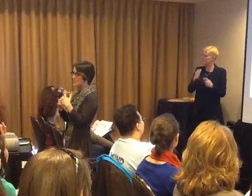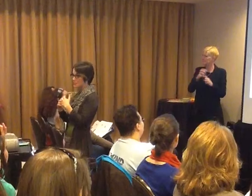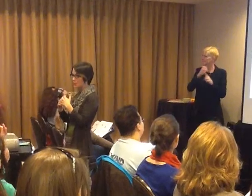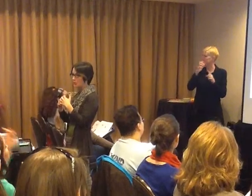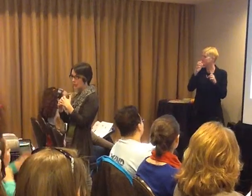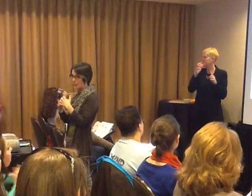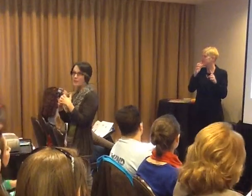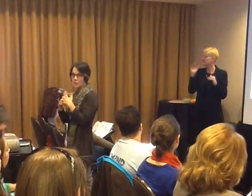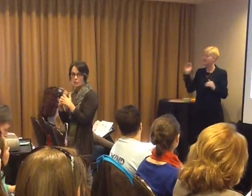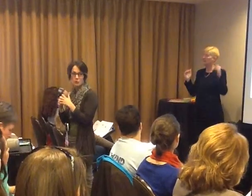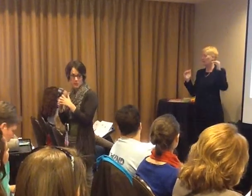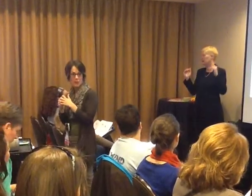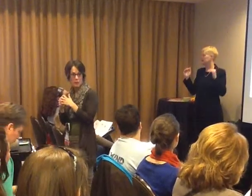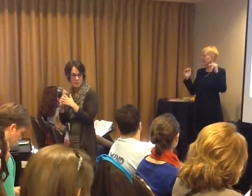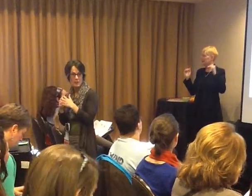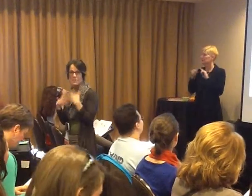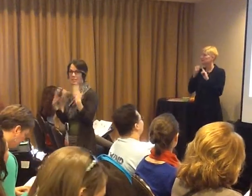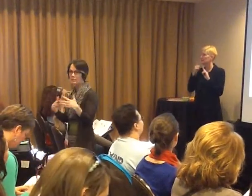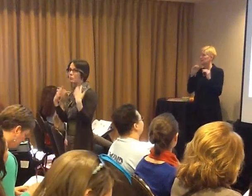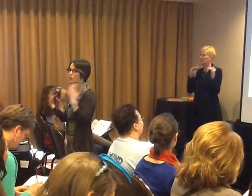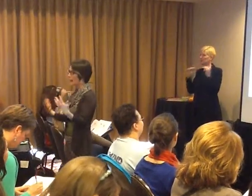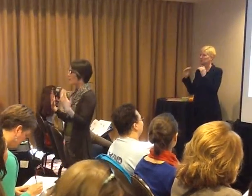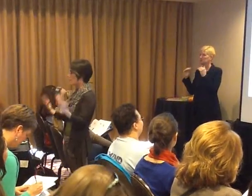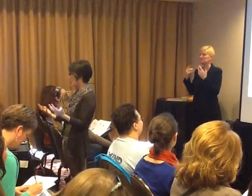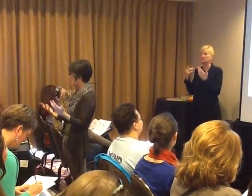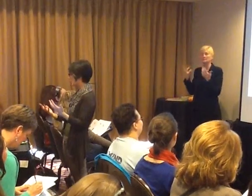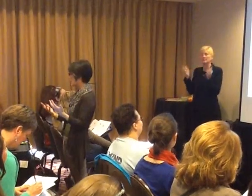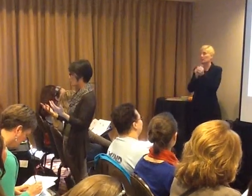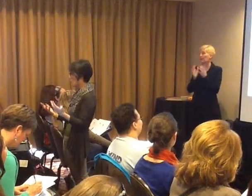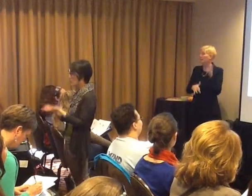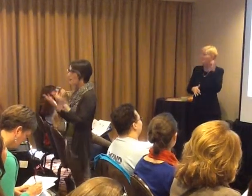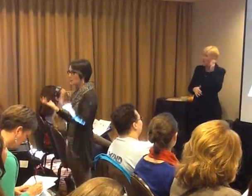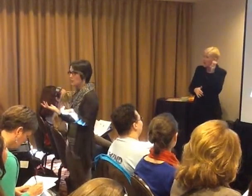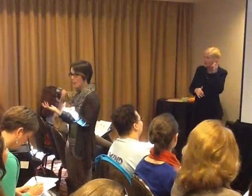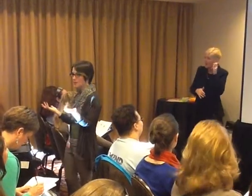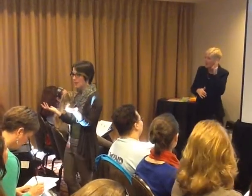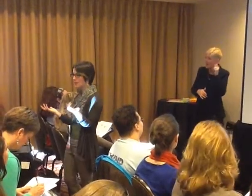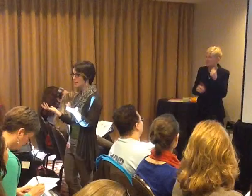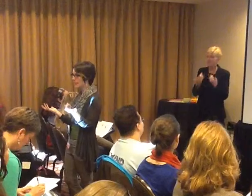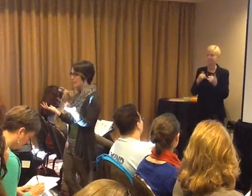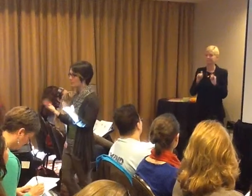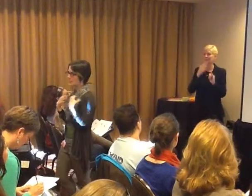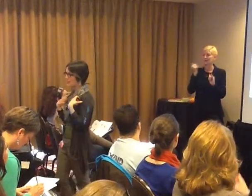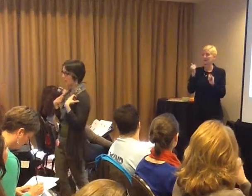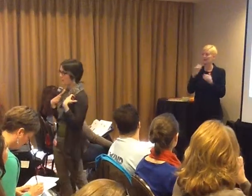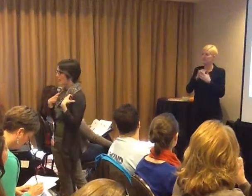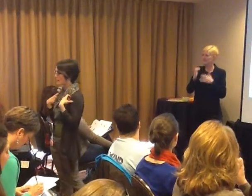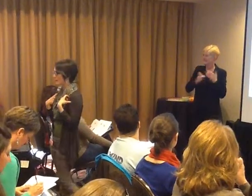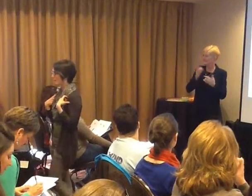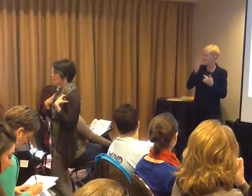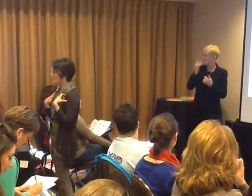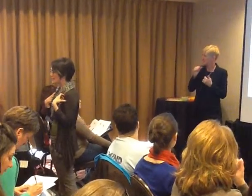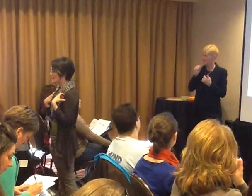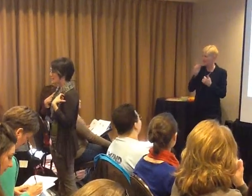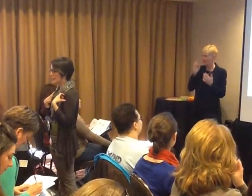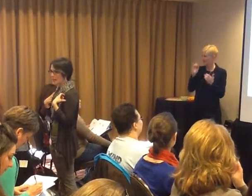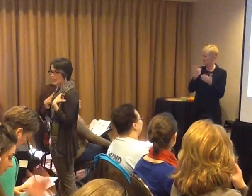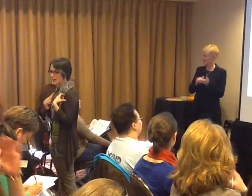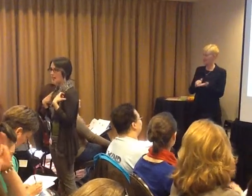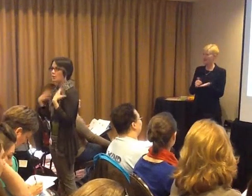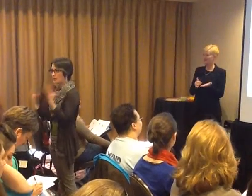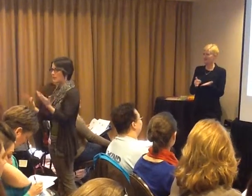perform similarly to their hearing peers, even without that auditory support. So that's kind of exciting, because I would not have expected that to